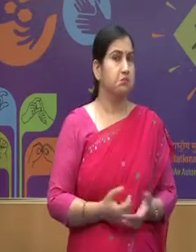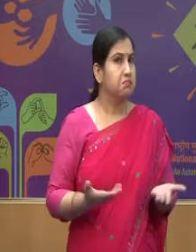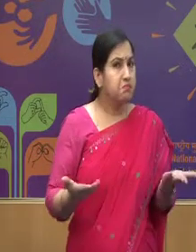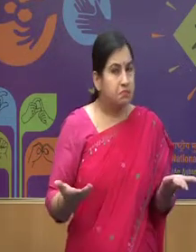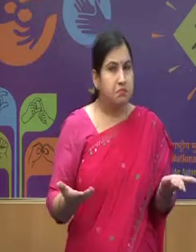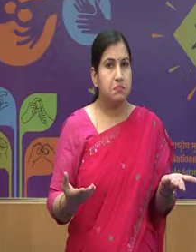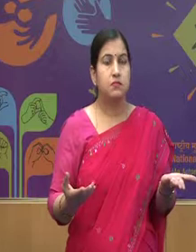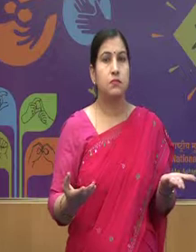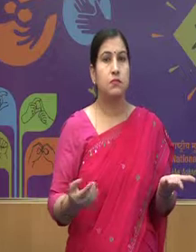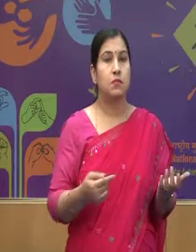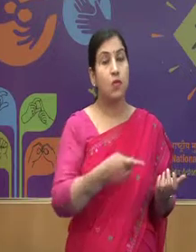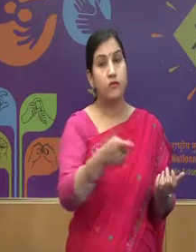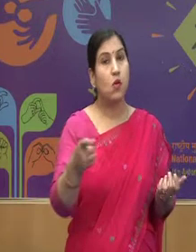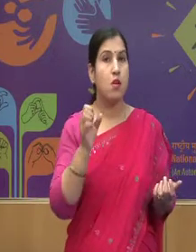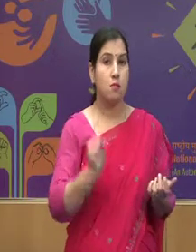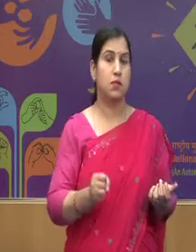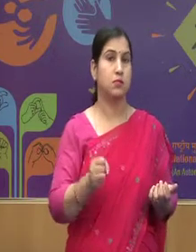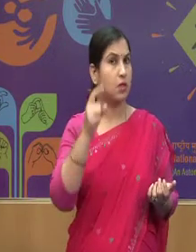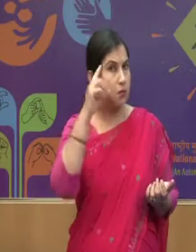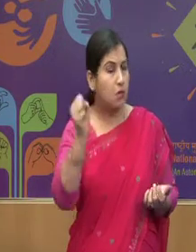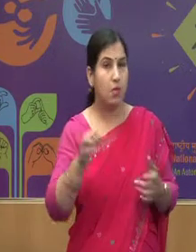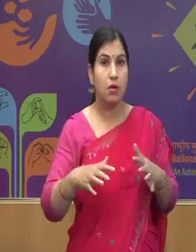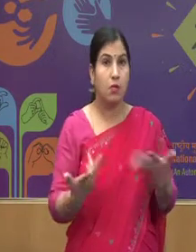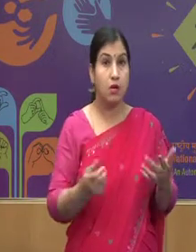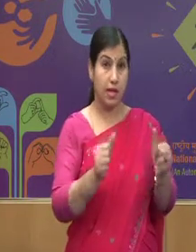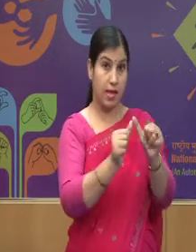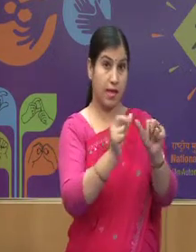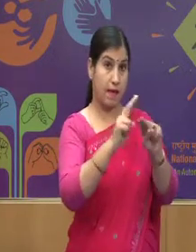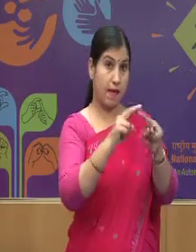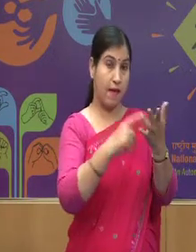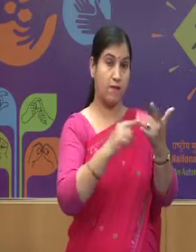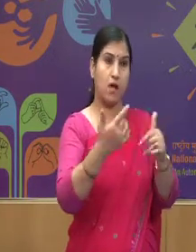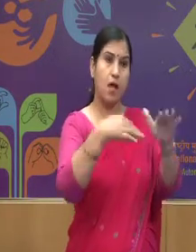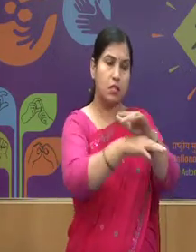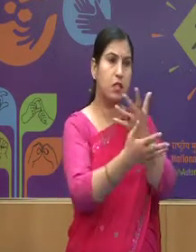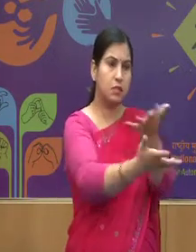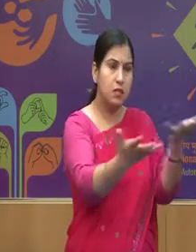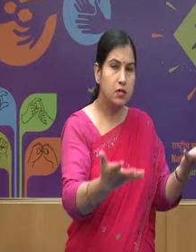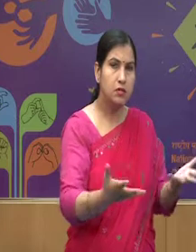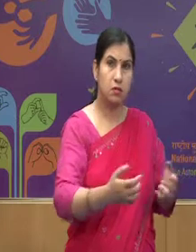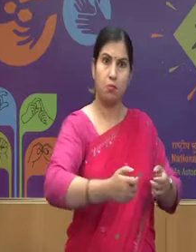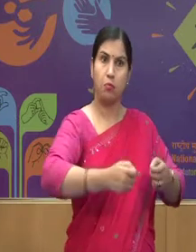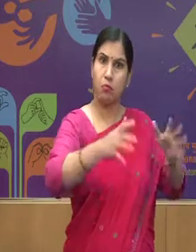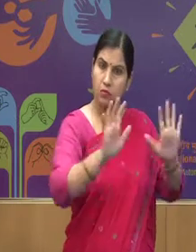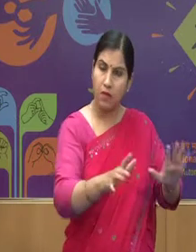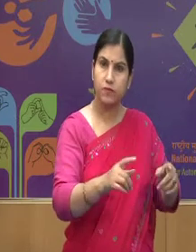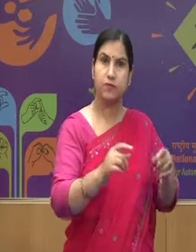However, we must remember that Africa was rich in items like ivory,